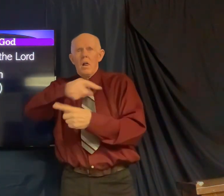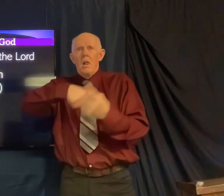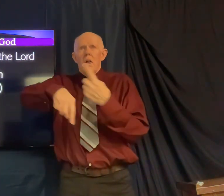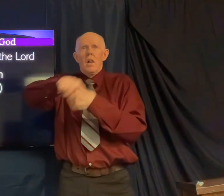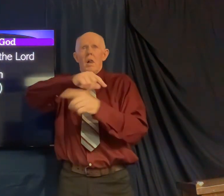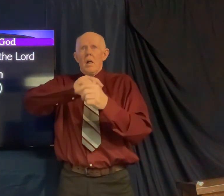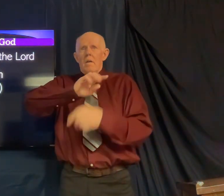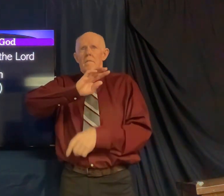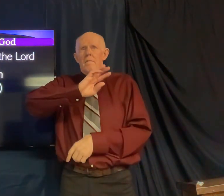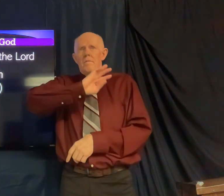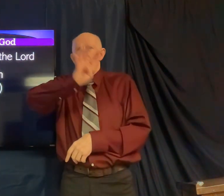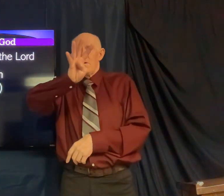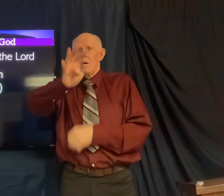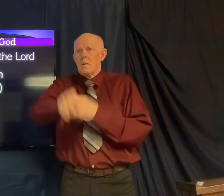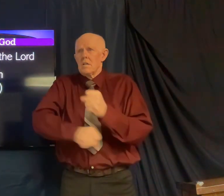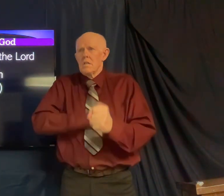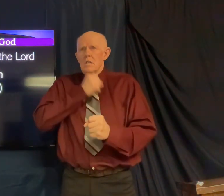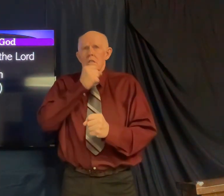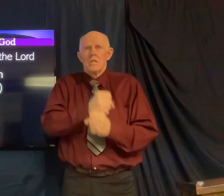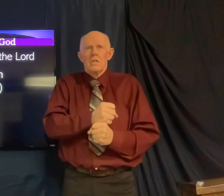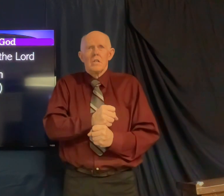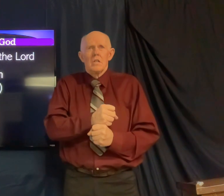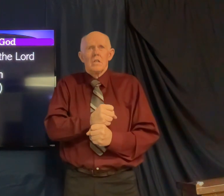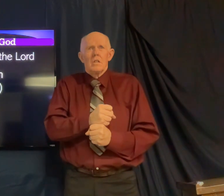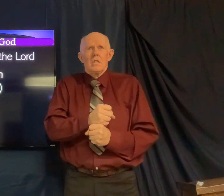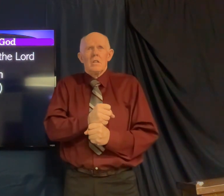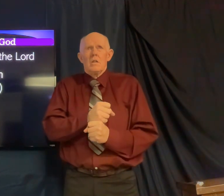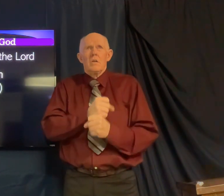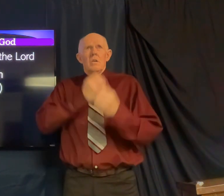but they had to wander for 40 years.